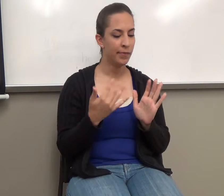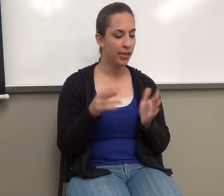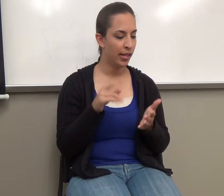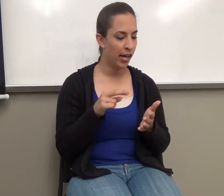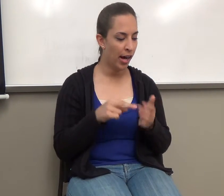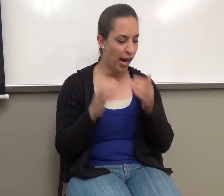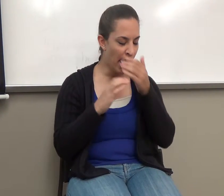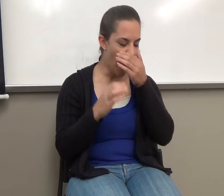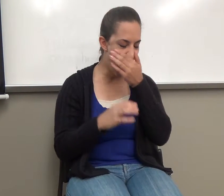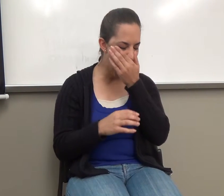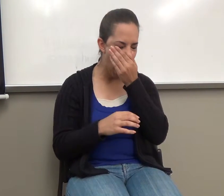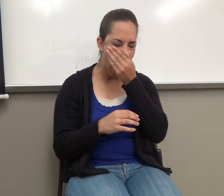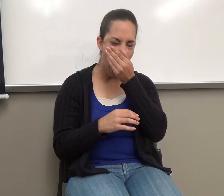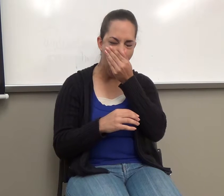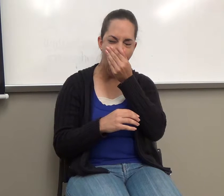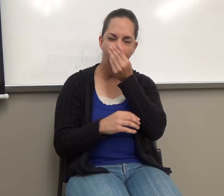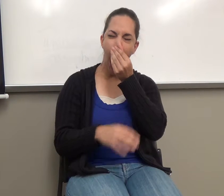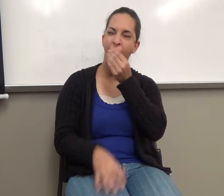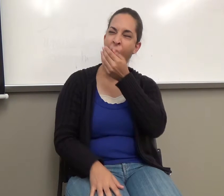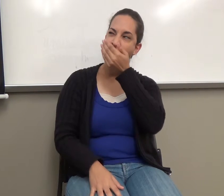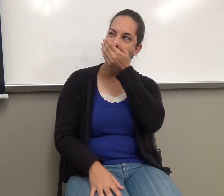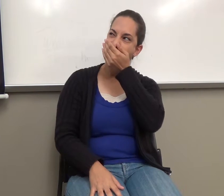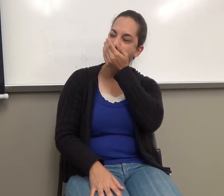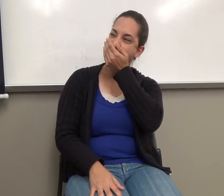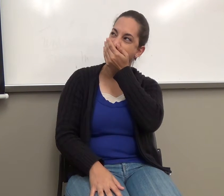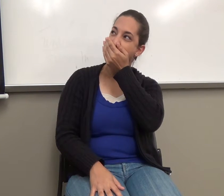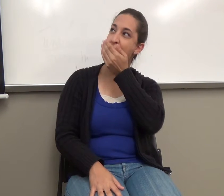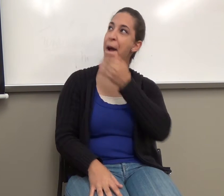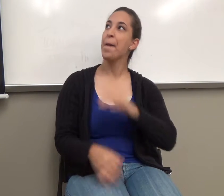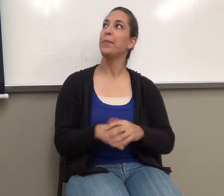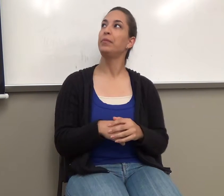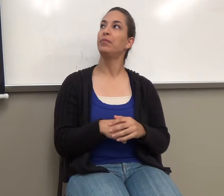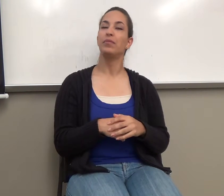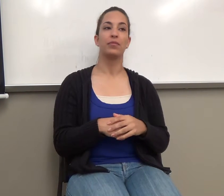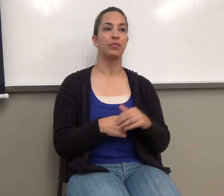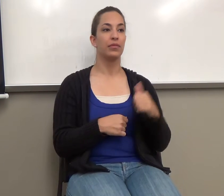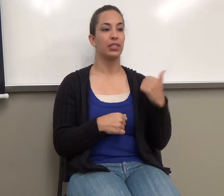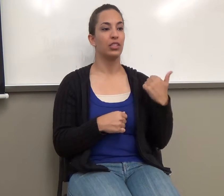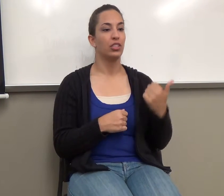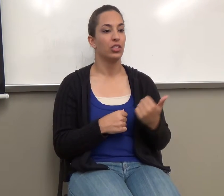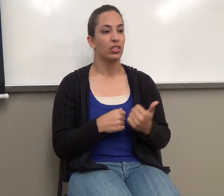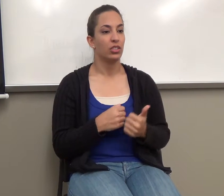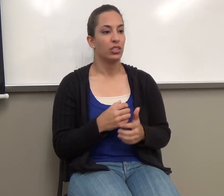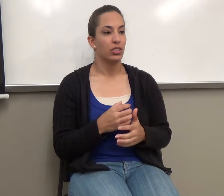you'll notice that the way these chapters go